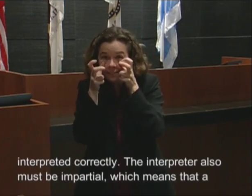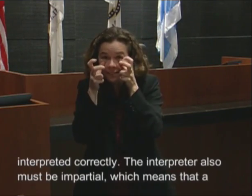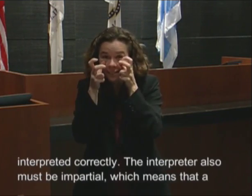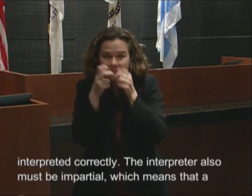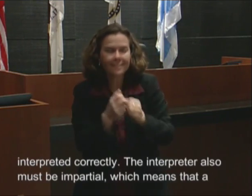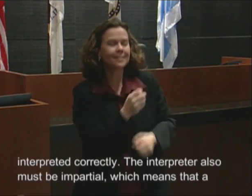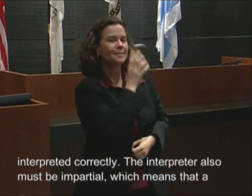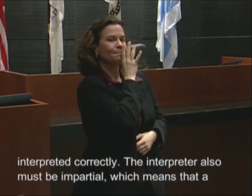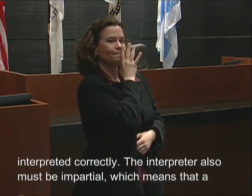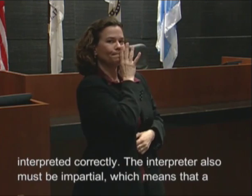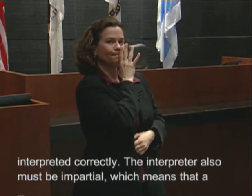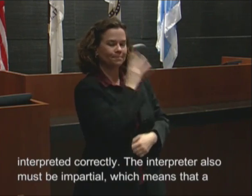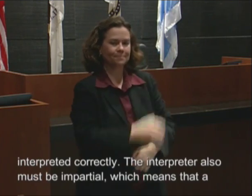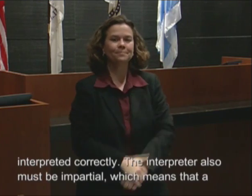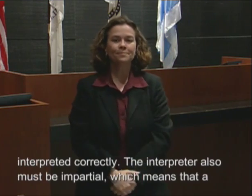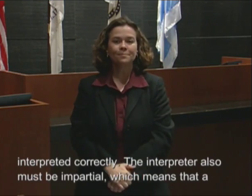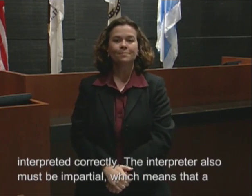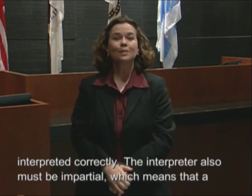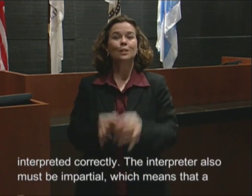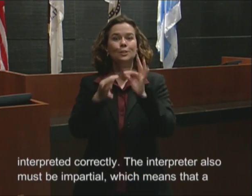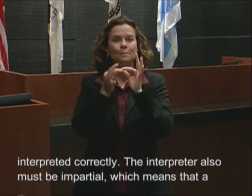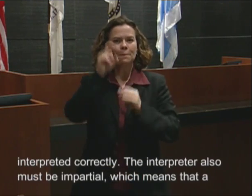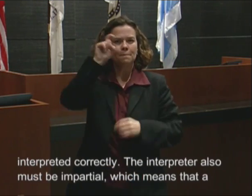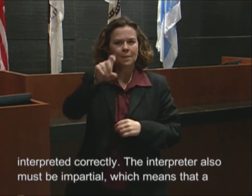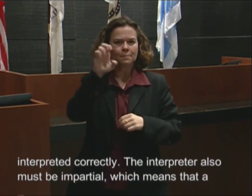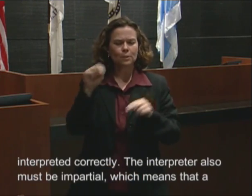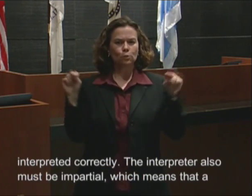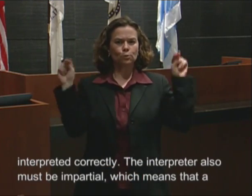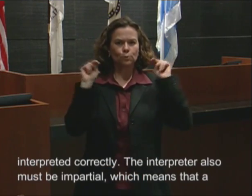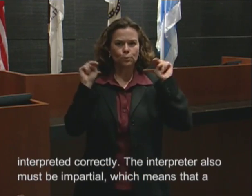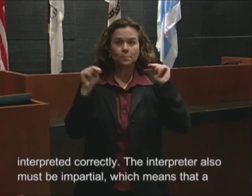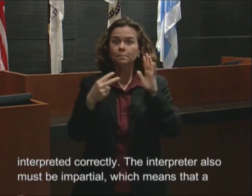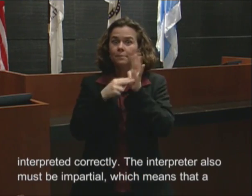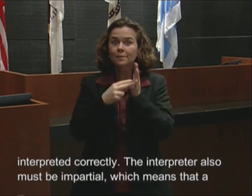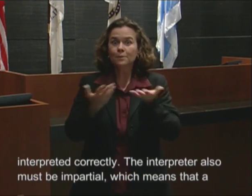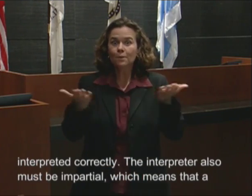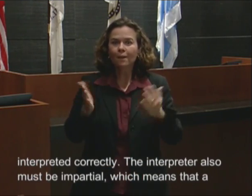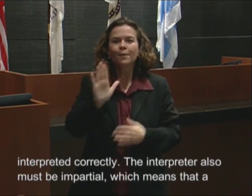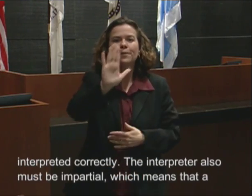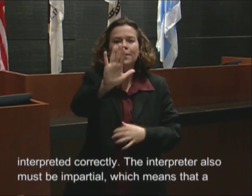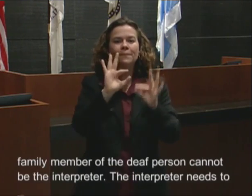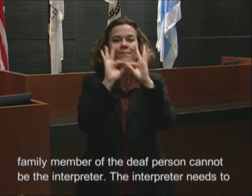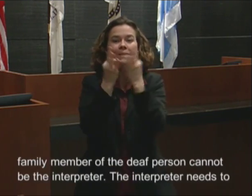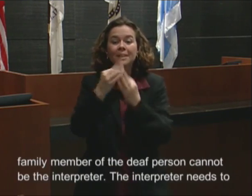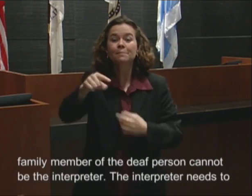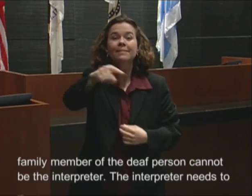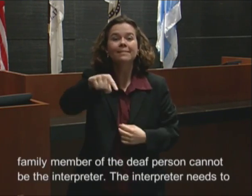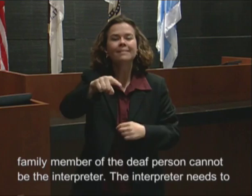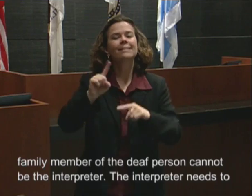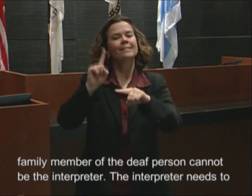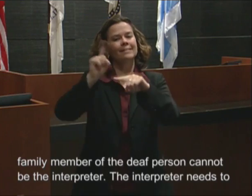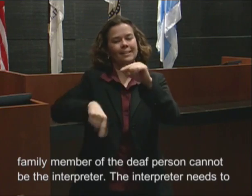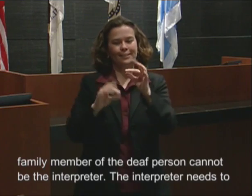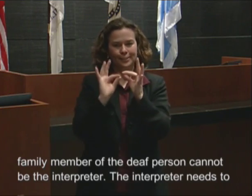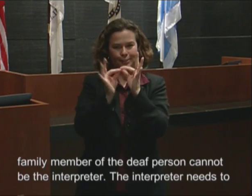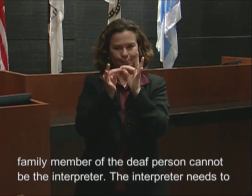correctly. The interpreter must also be impartial, which means that a family member of the deaf person cannot be